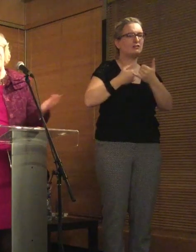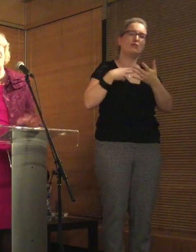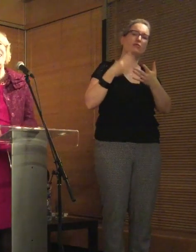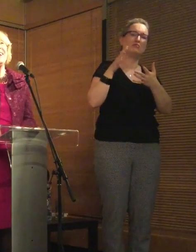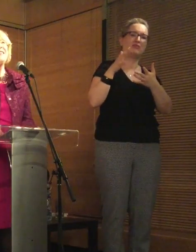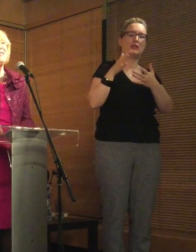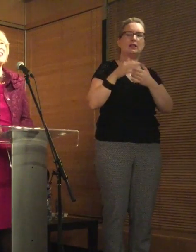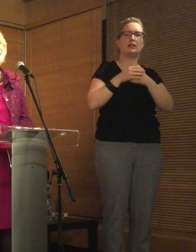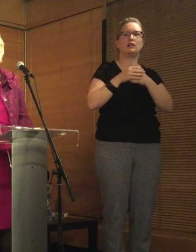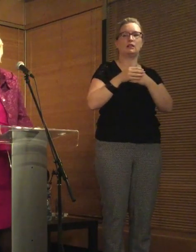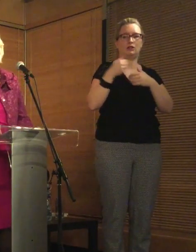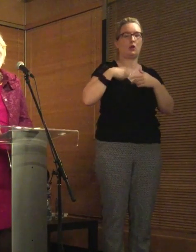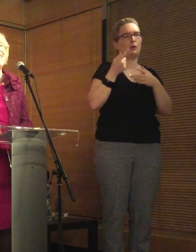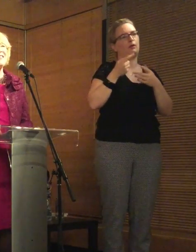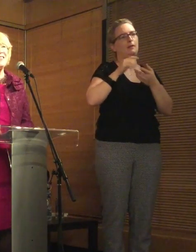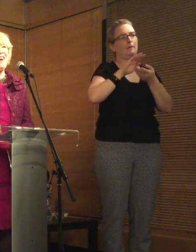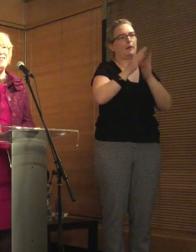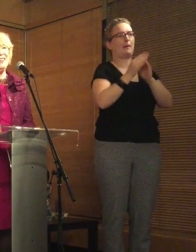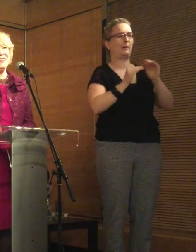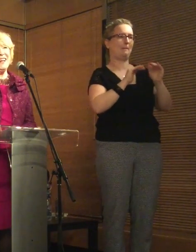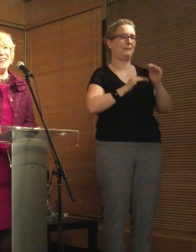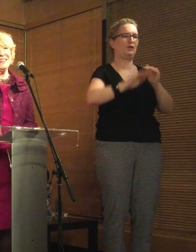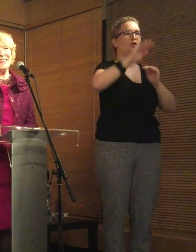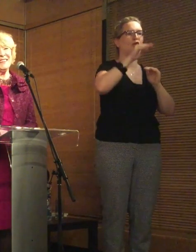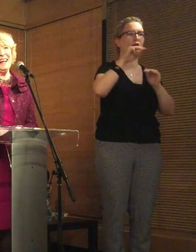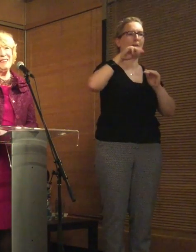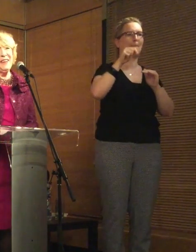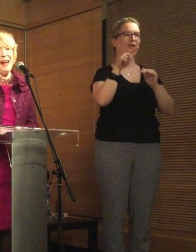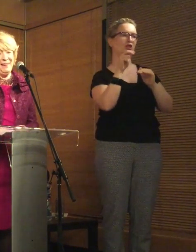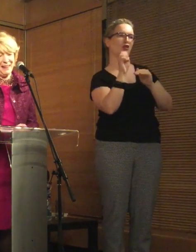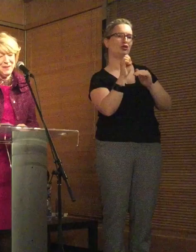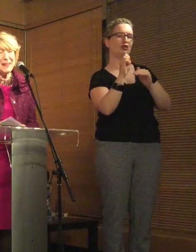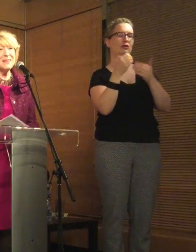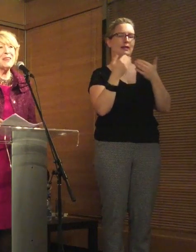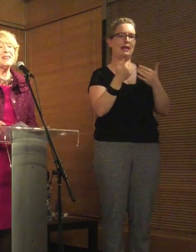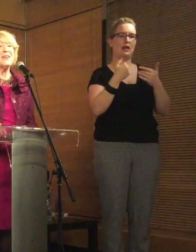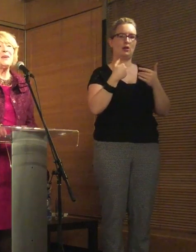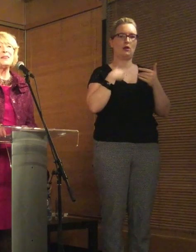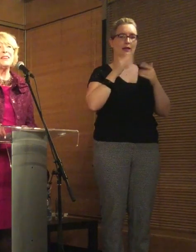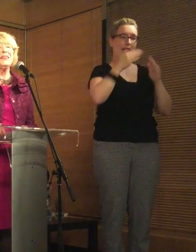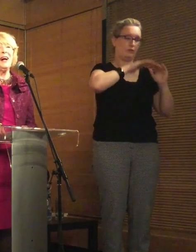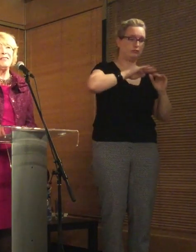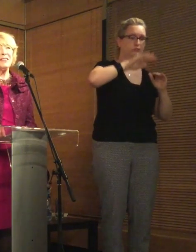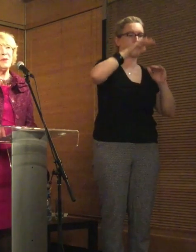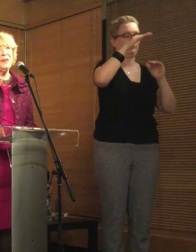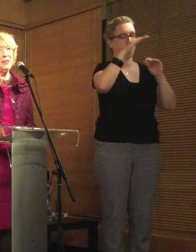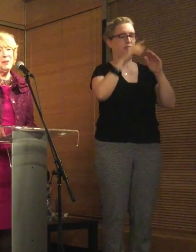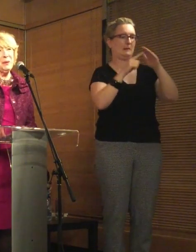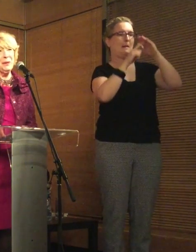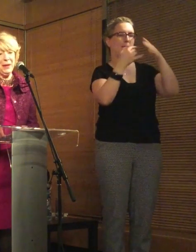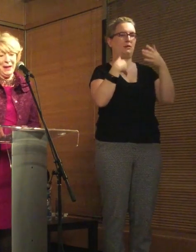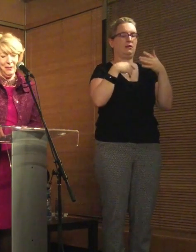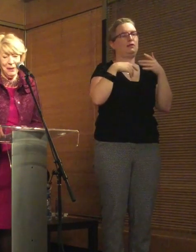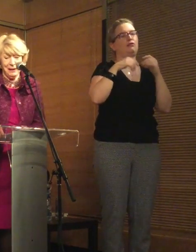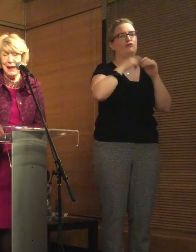it's coming to maturity after its 5 years, and that it has now at the apex with its launch of this wonderful